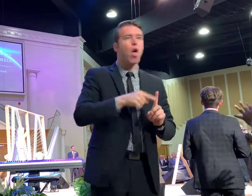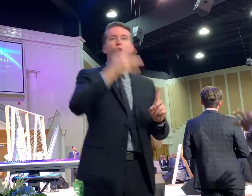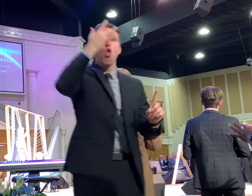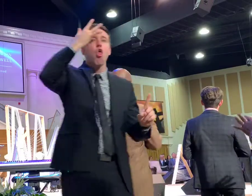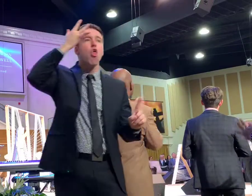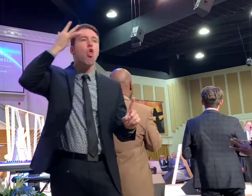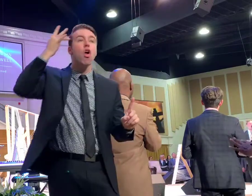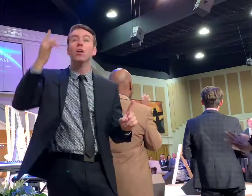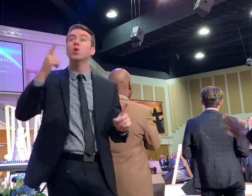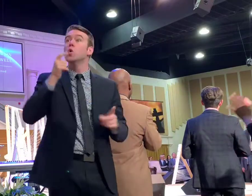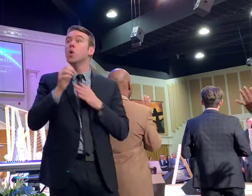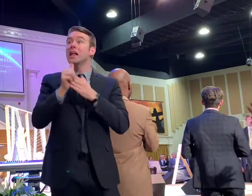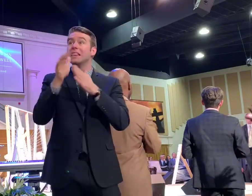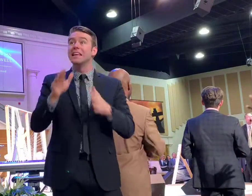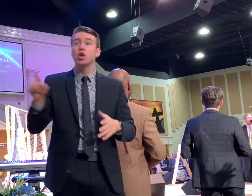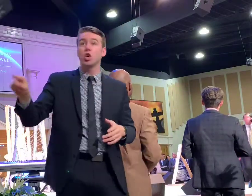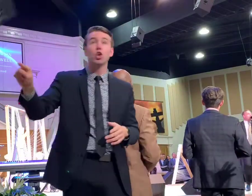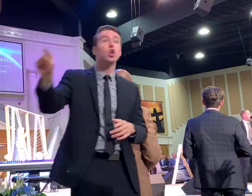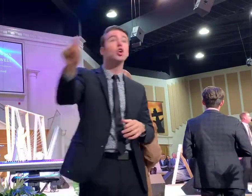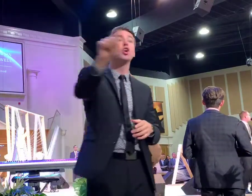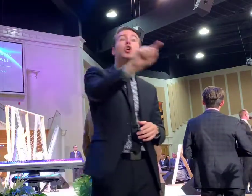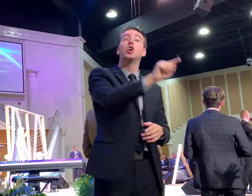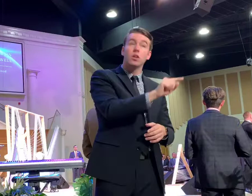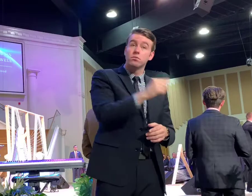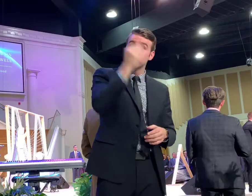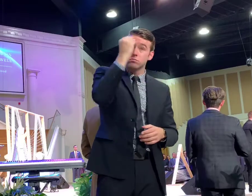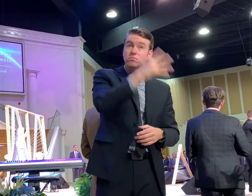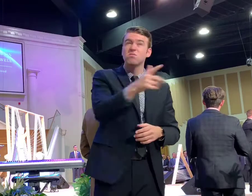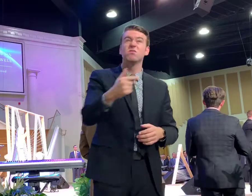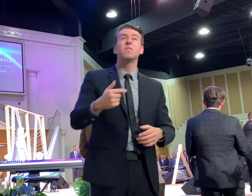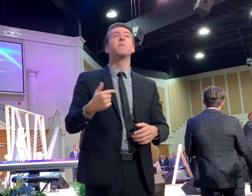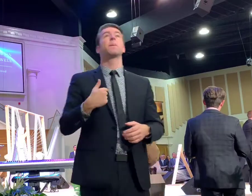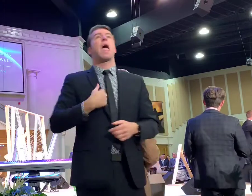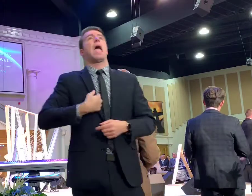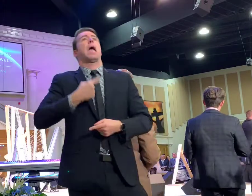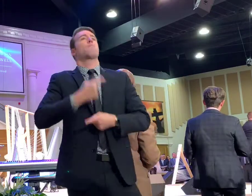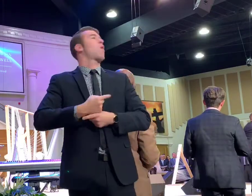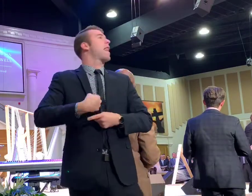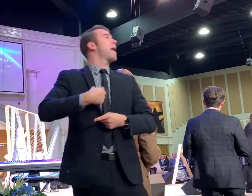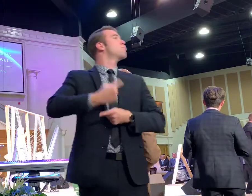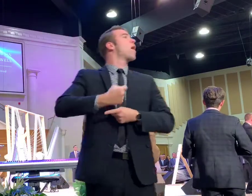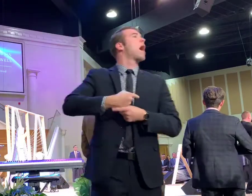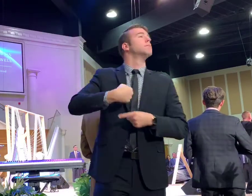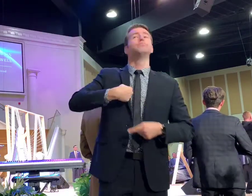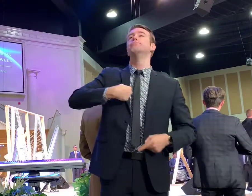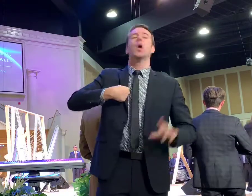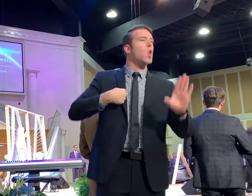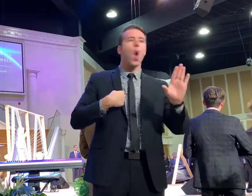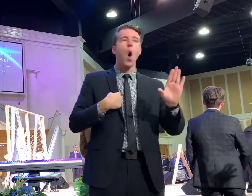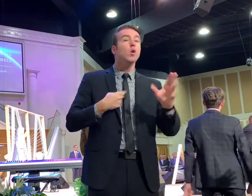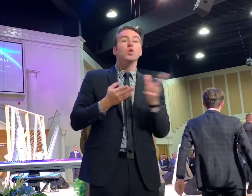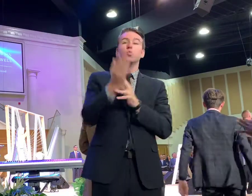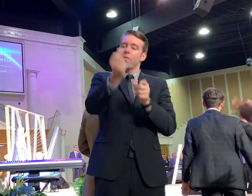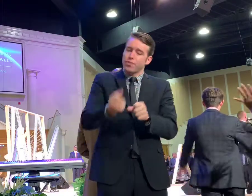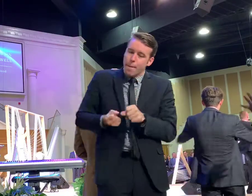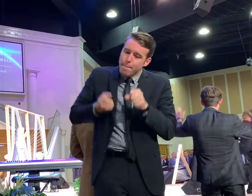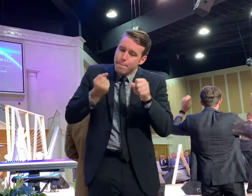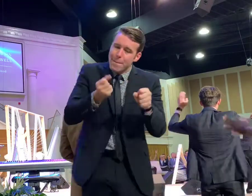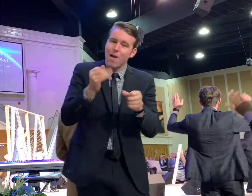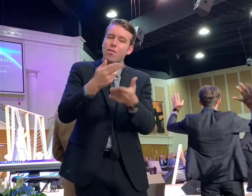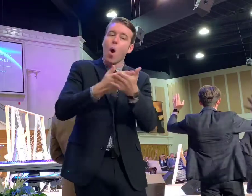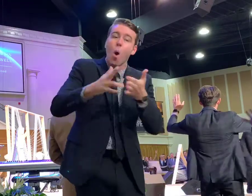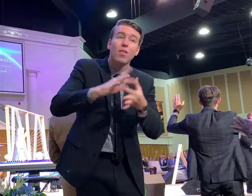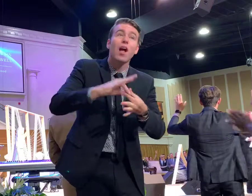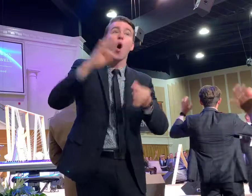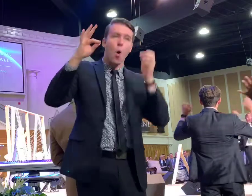Let me preach to some leaders of the Rock Church. You think you just arrived one day? No, honey. It was by the power of the